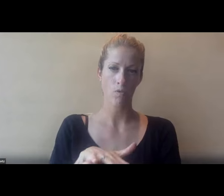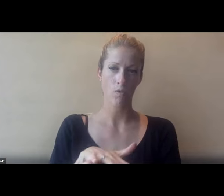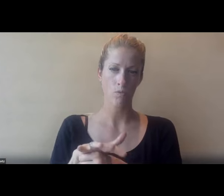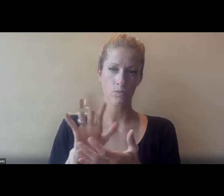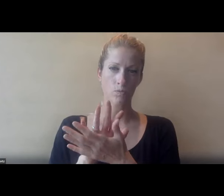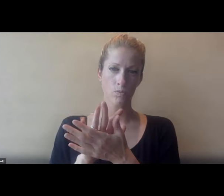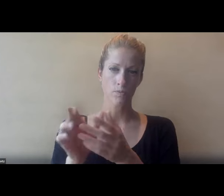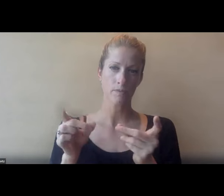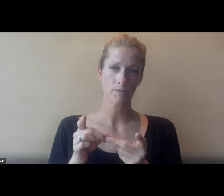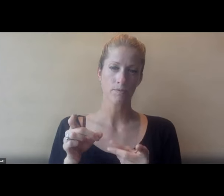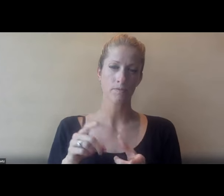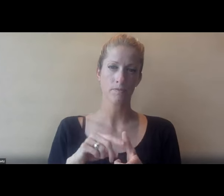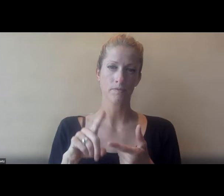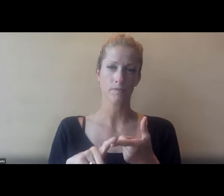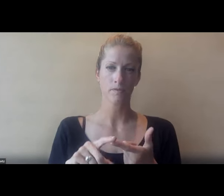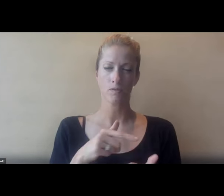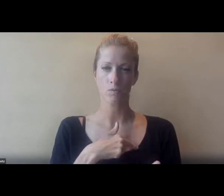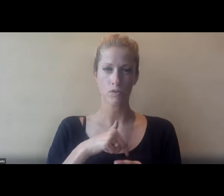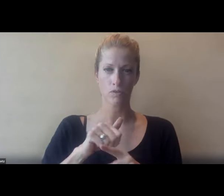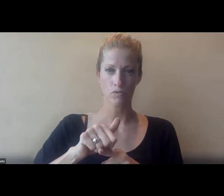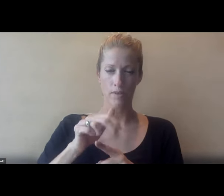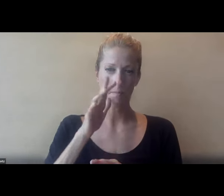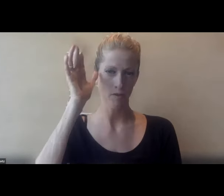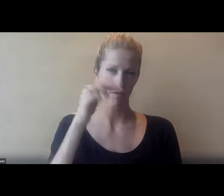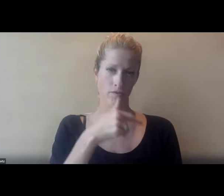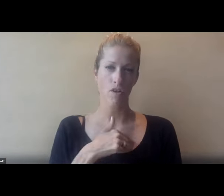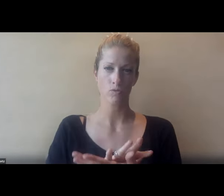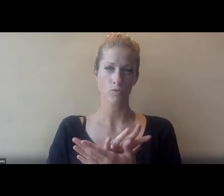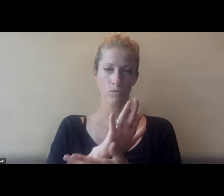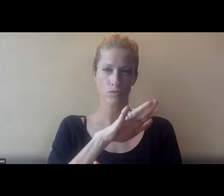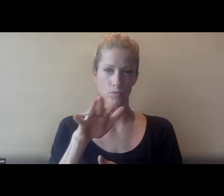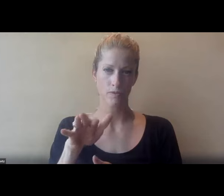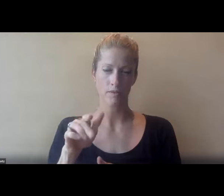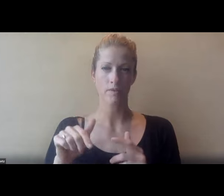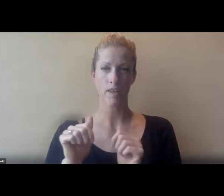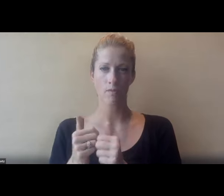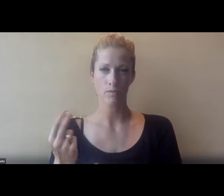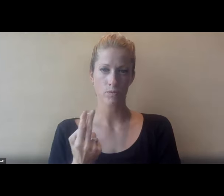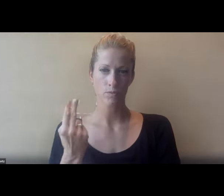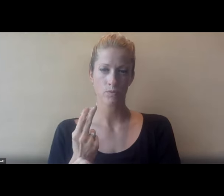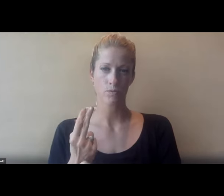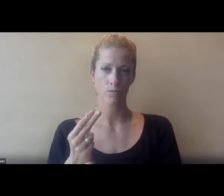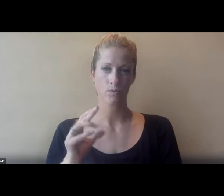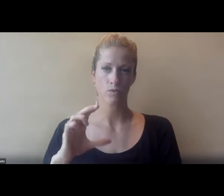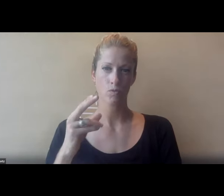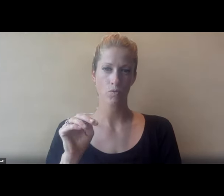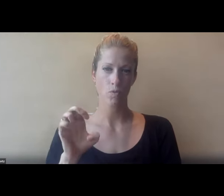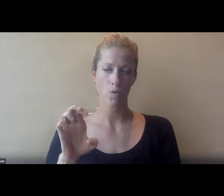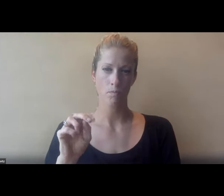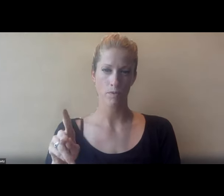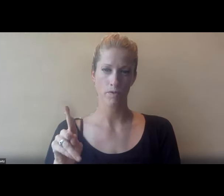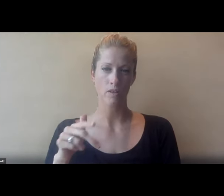districts in which we train the parents of our school children how to use a Chromebook, which is the most